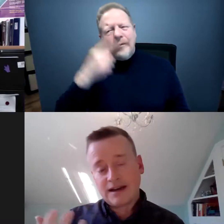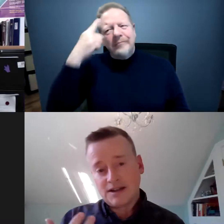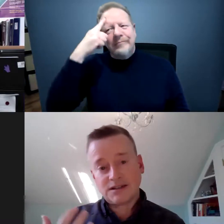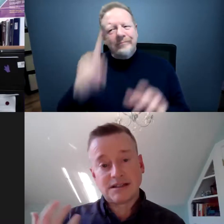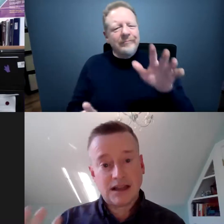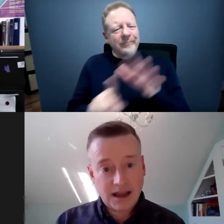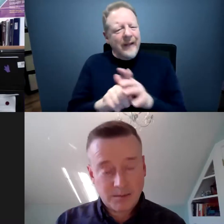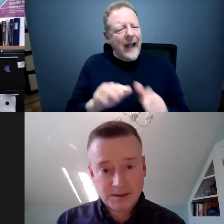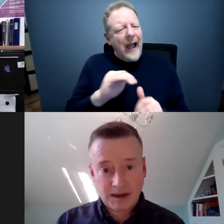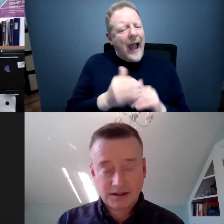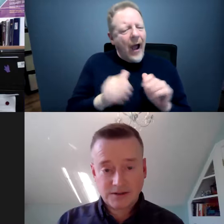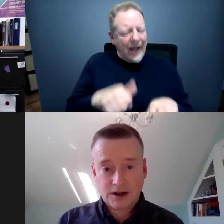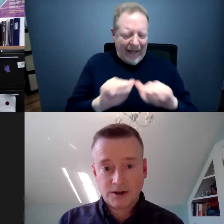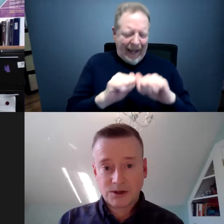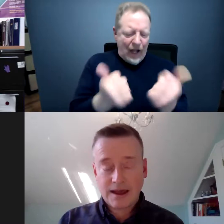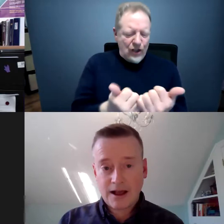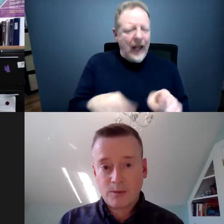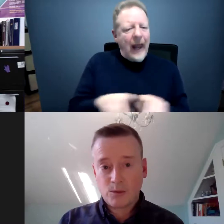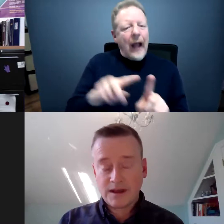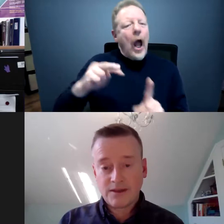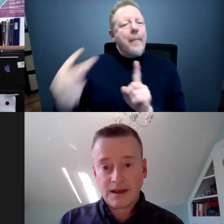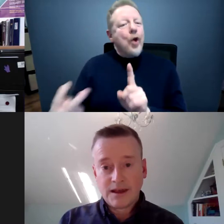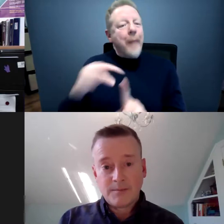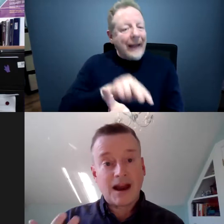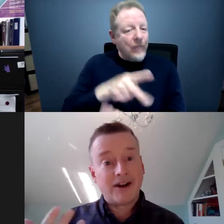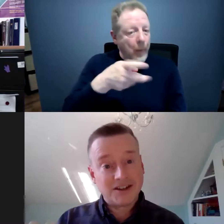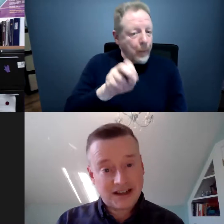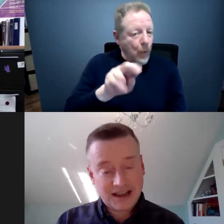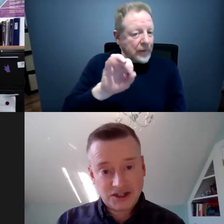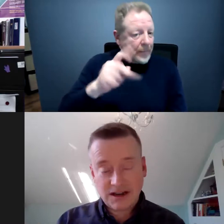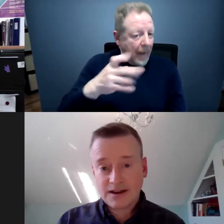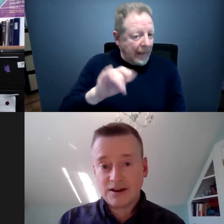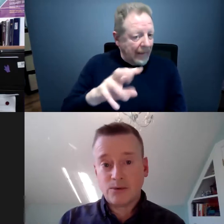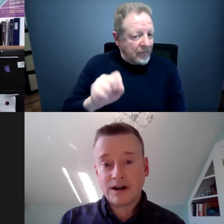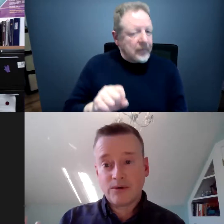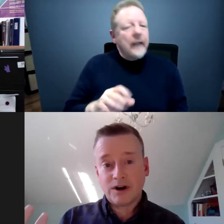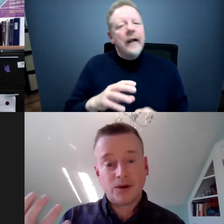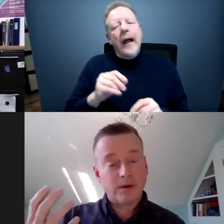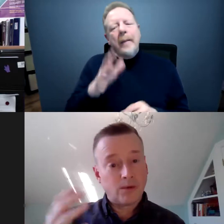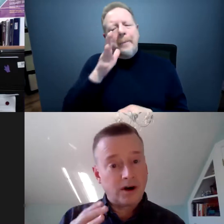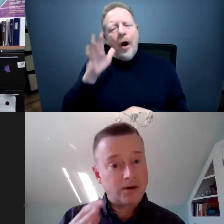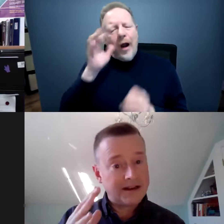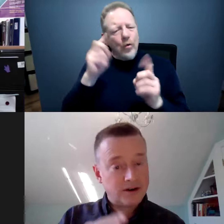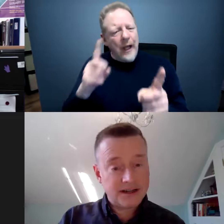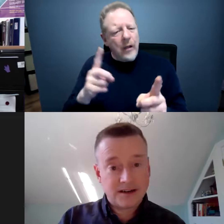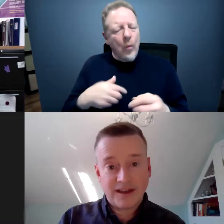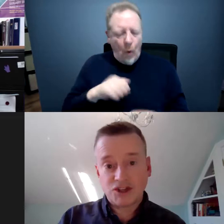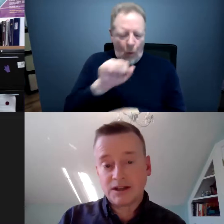an agency like Perspectives also help with parent education? We're doing work in early